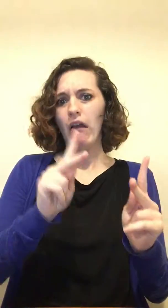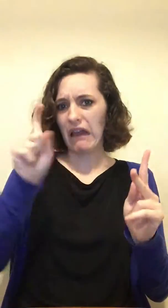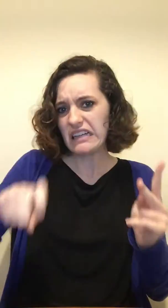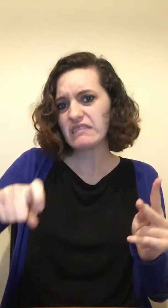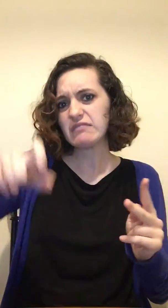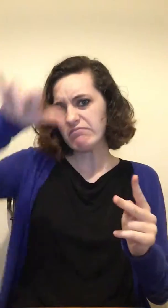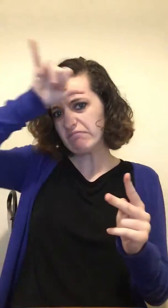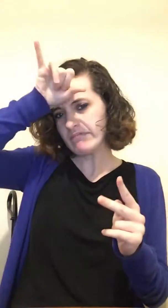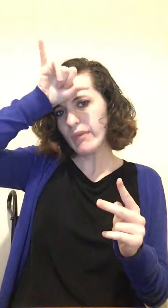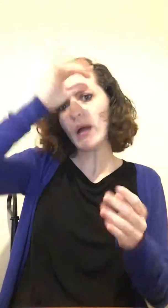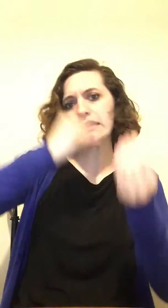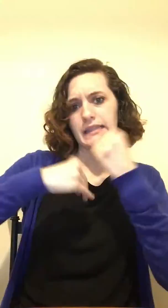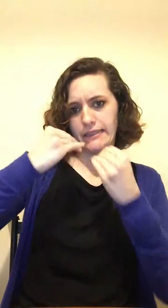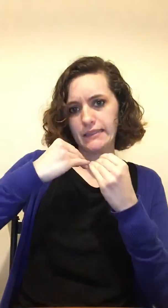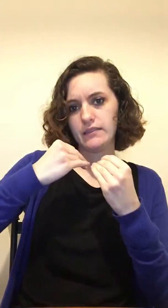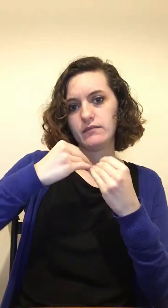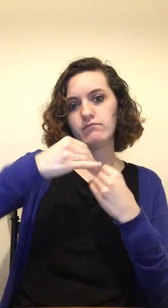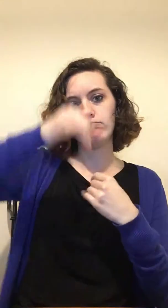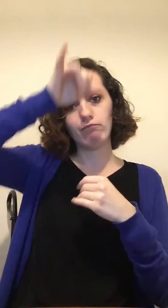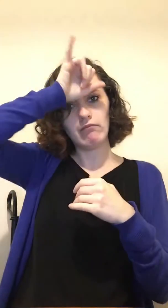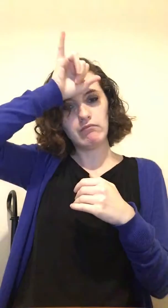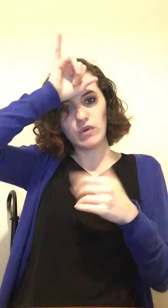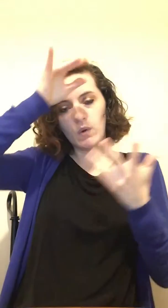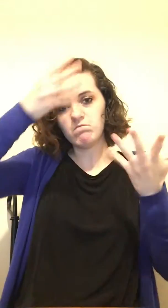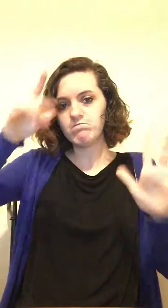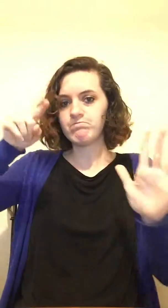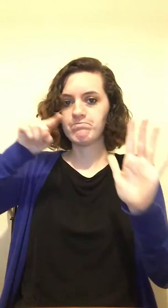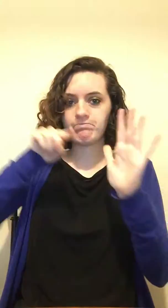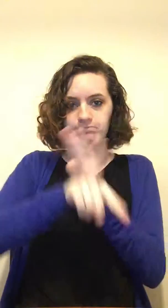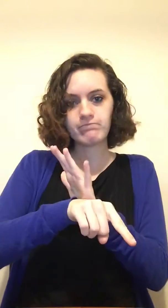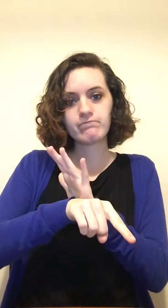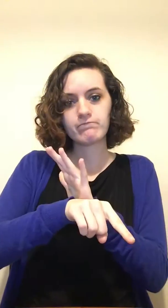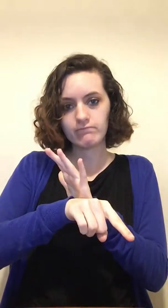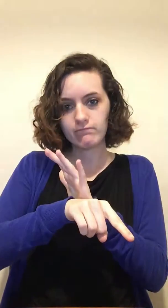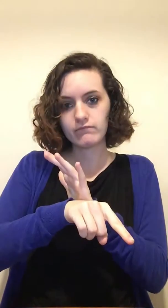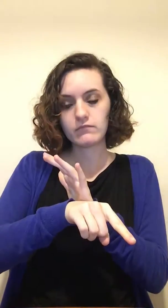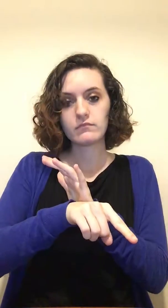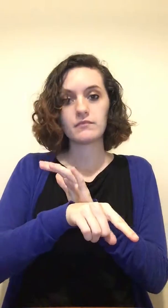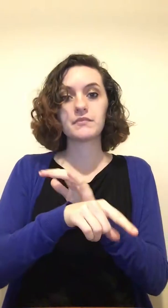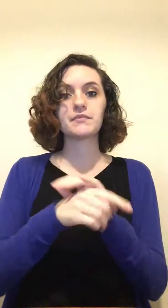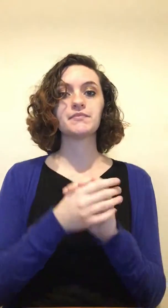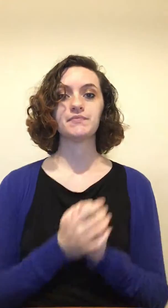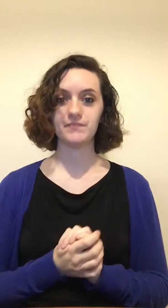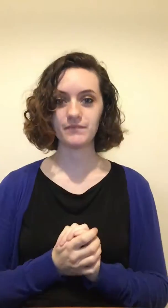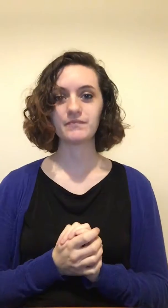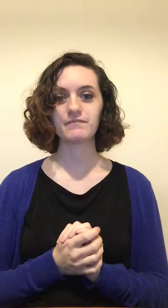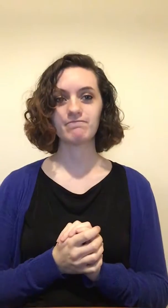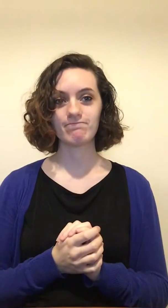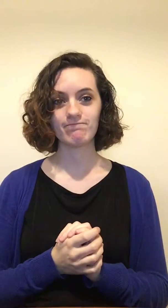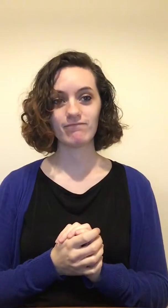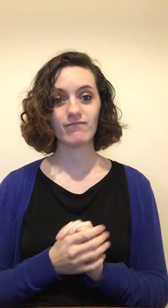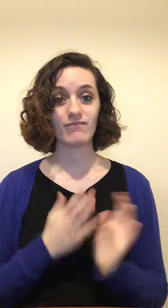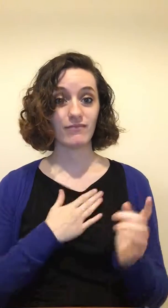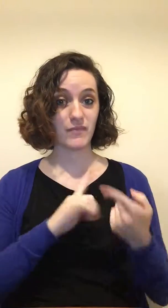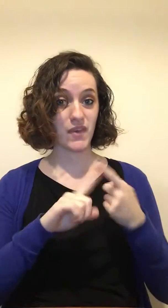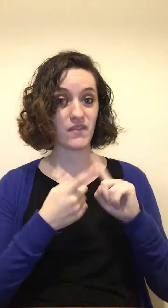The bull is finally slaughtered. My dear friends, we are all in